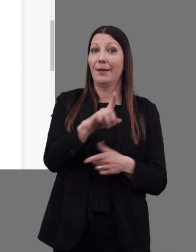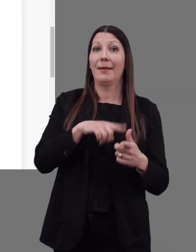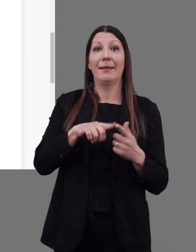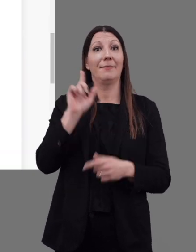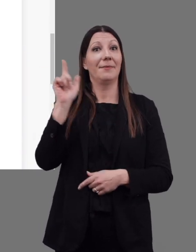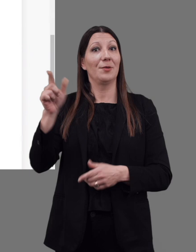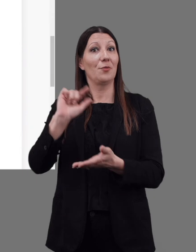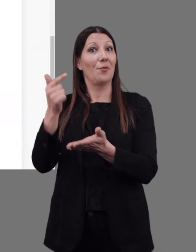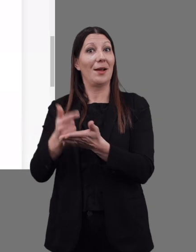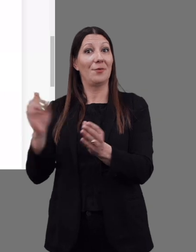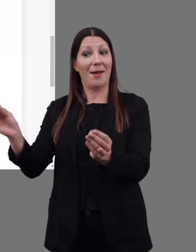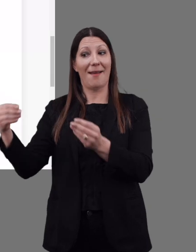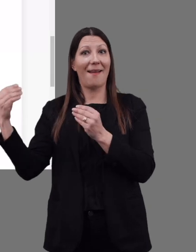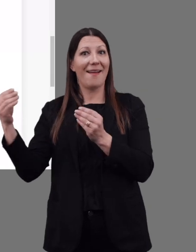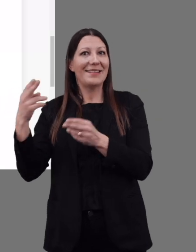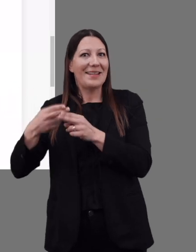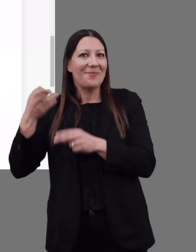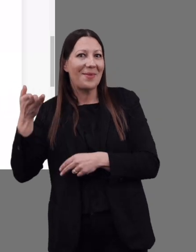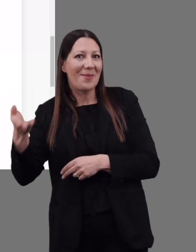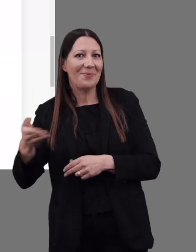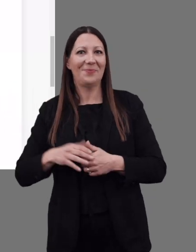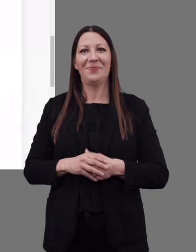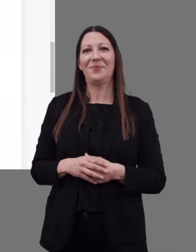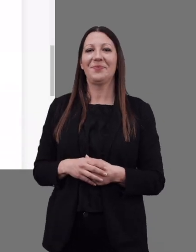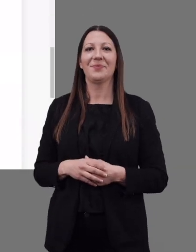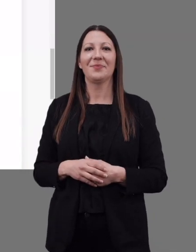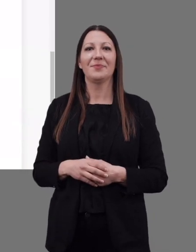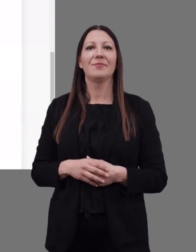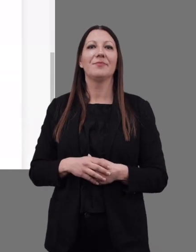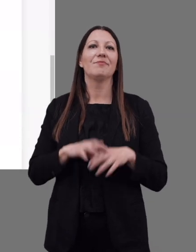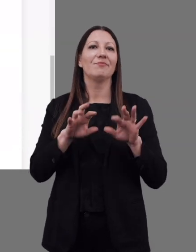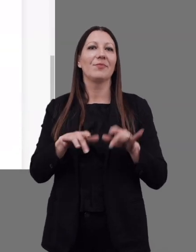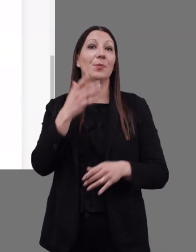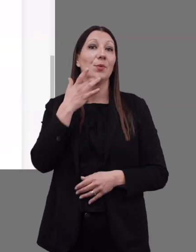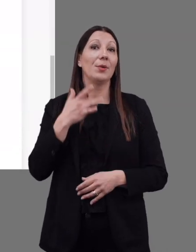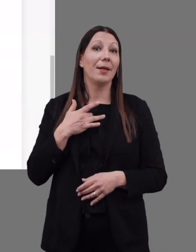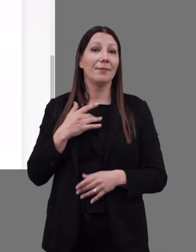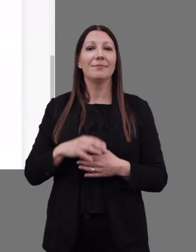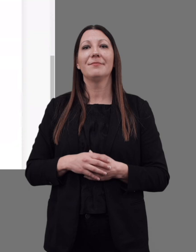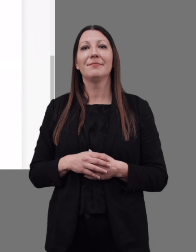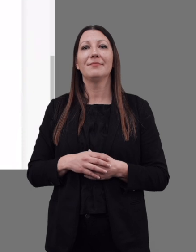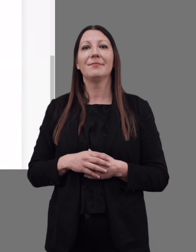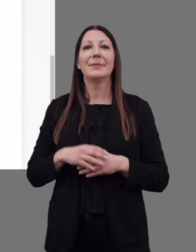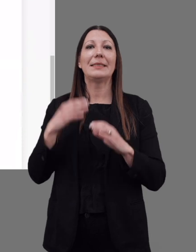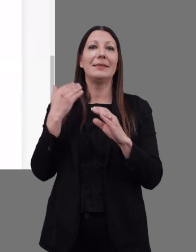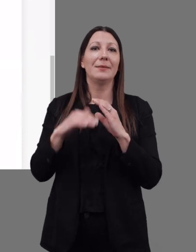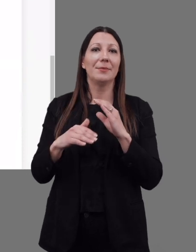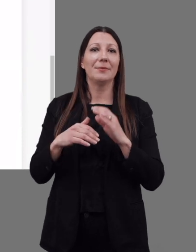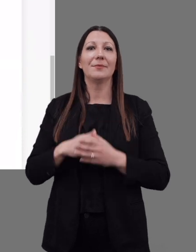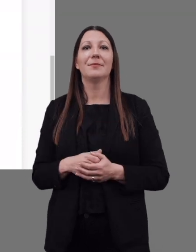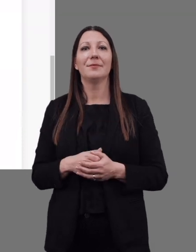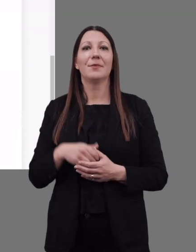parchment. You'll put in your date of birth, your email address, phone number, cell